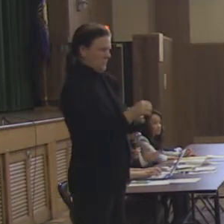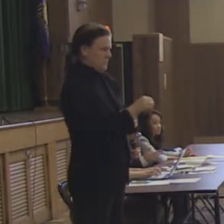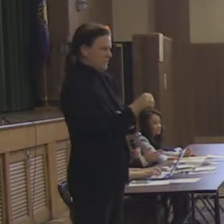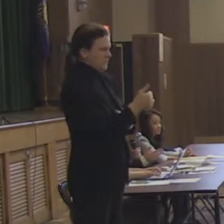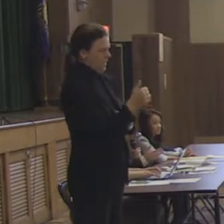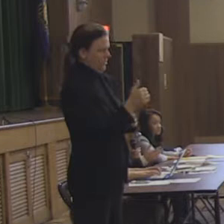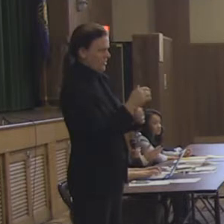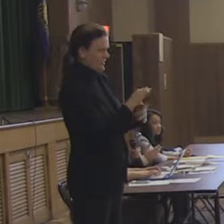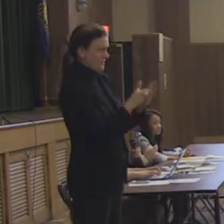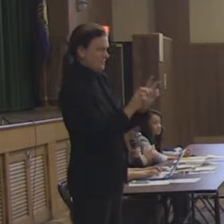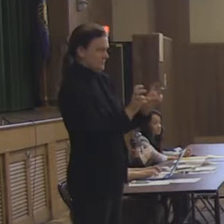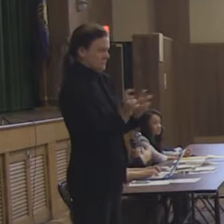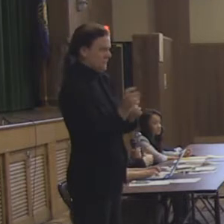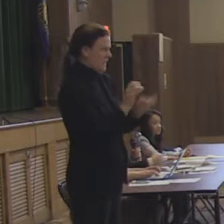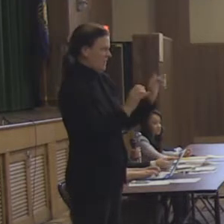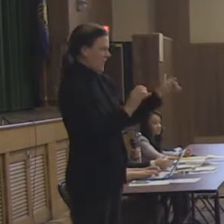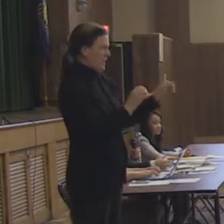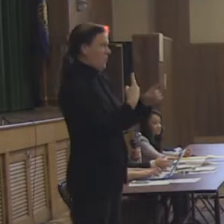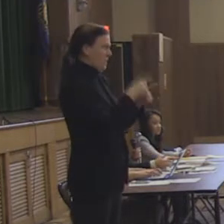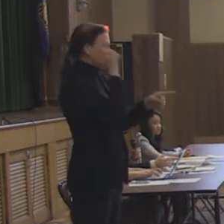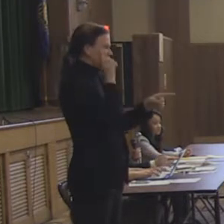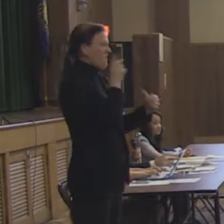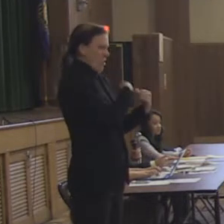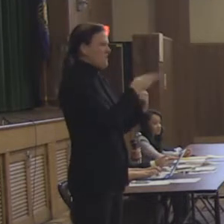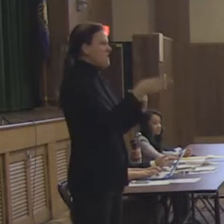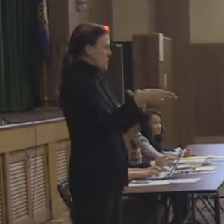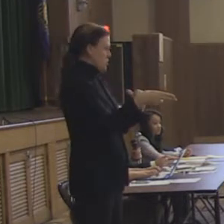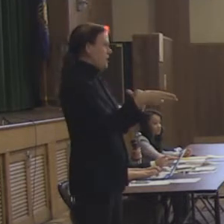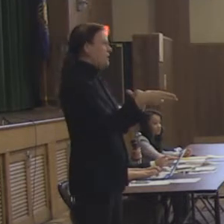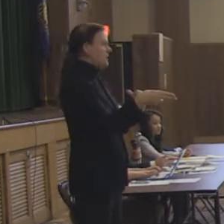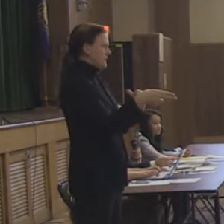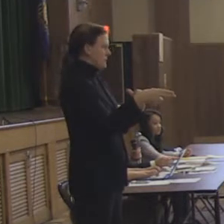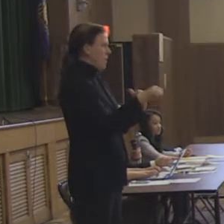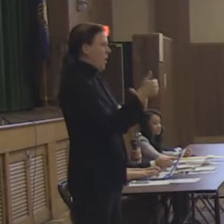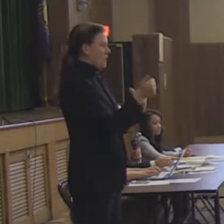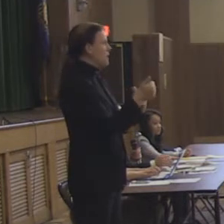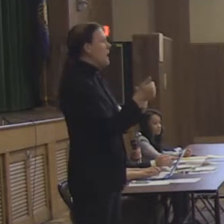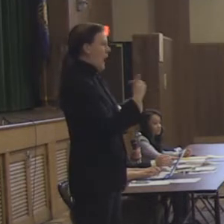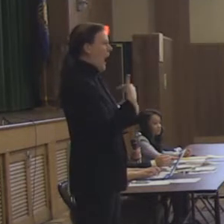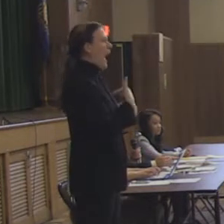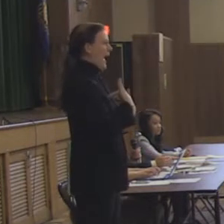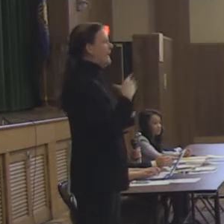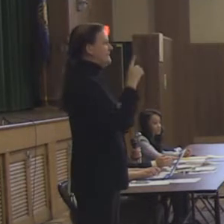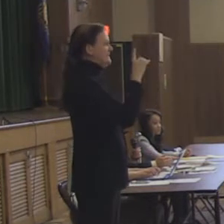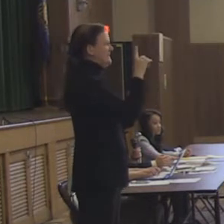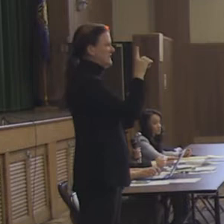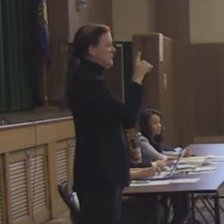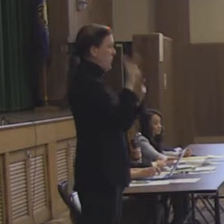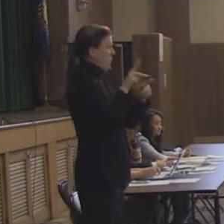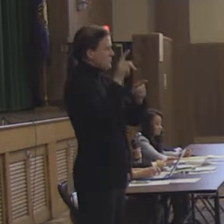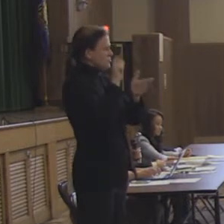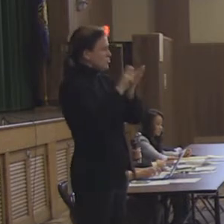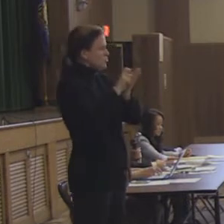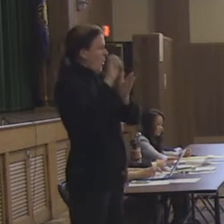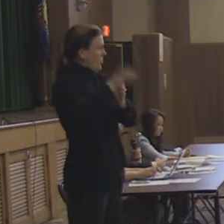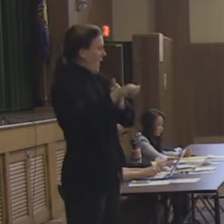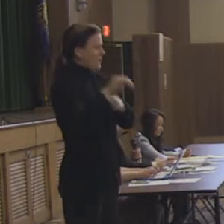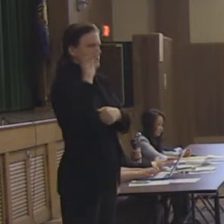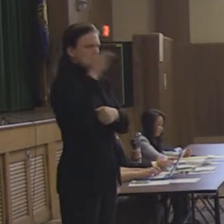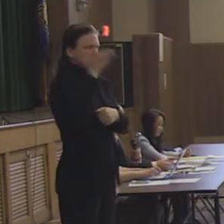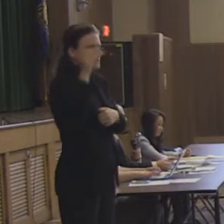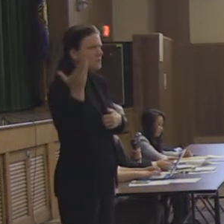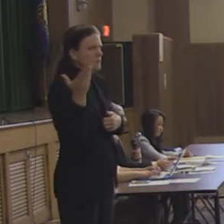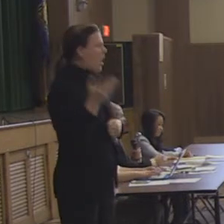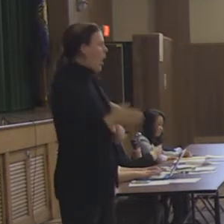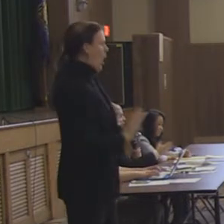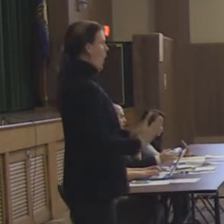also with the deaf and hard of hearing components that would have been changed. So I was able to talk with the author, and it looks like